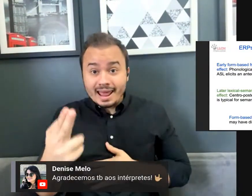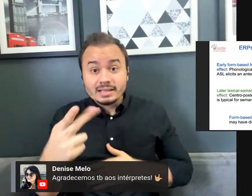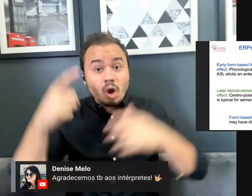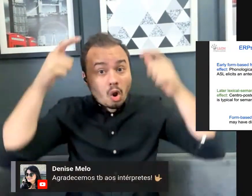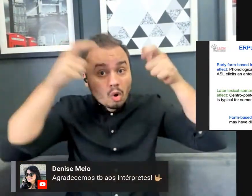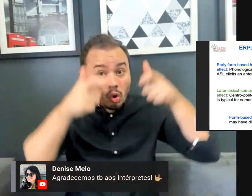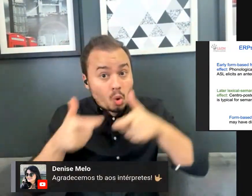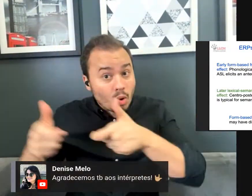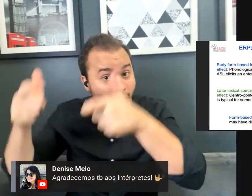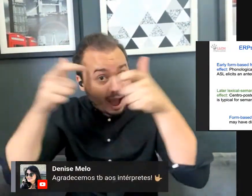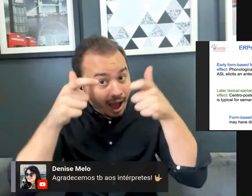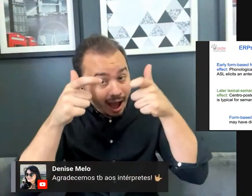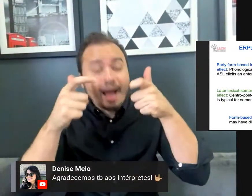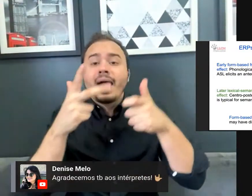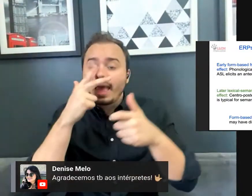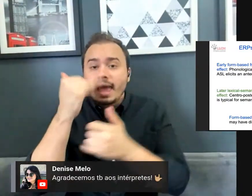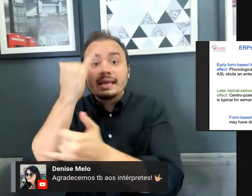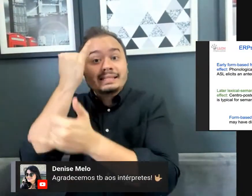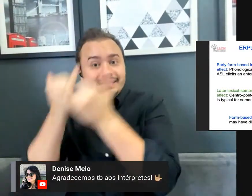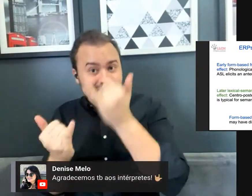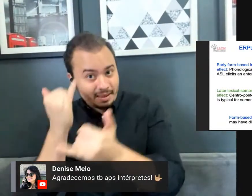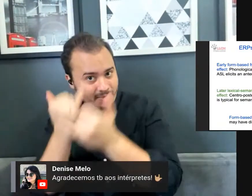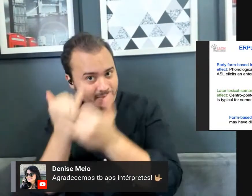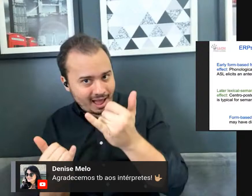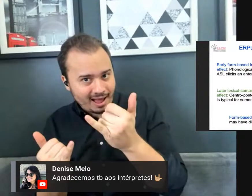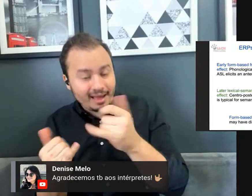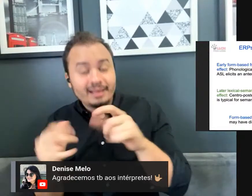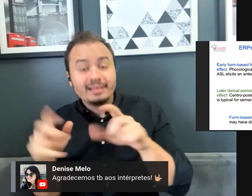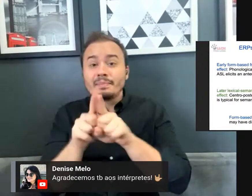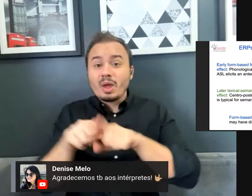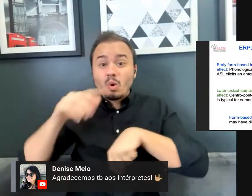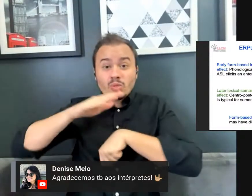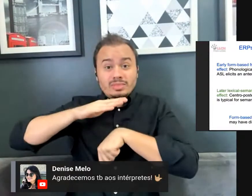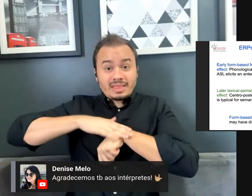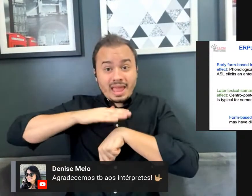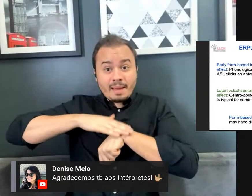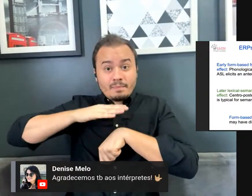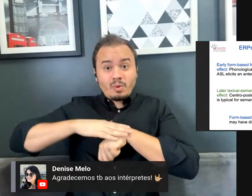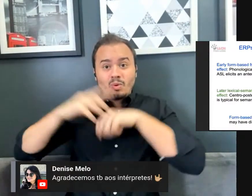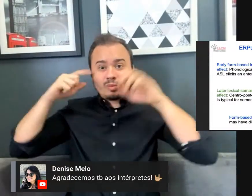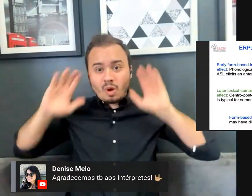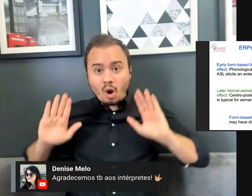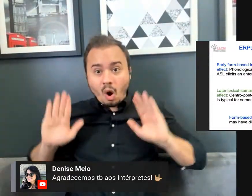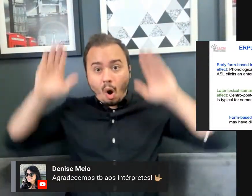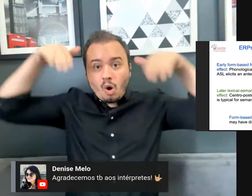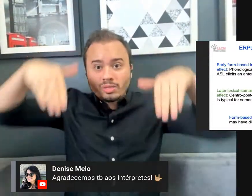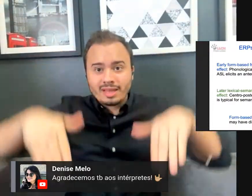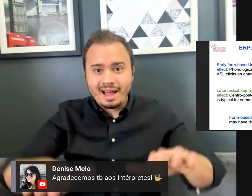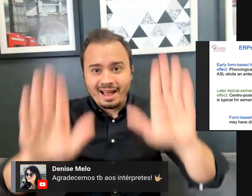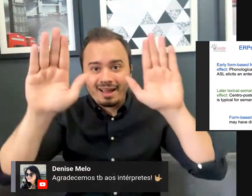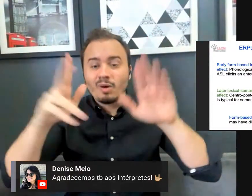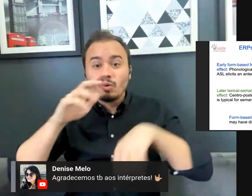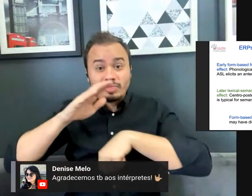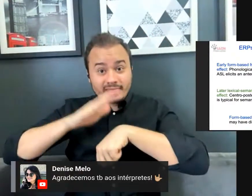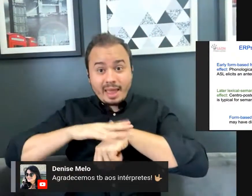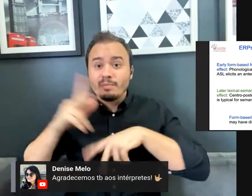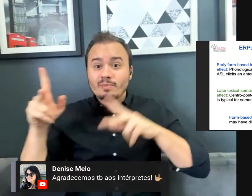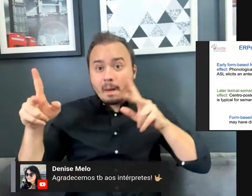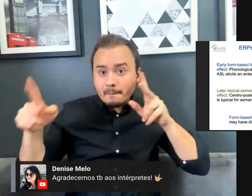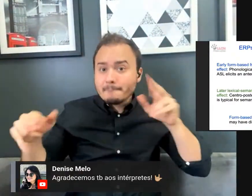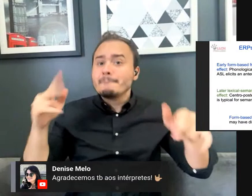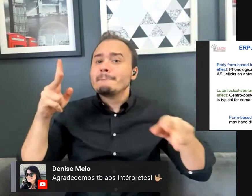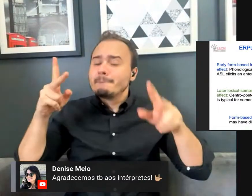also similar temporally. So they may occur at the same time. So it may not be possible to tease apart those